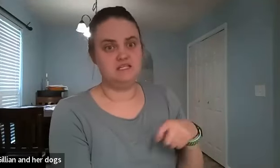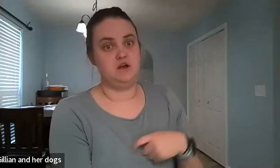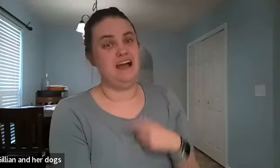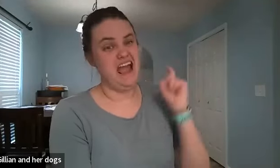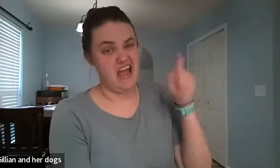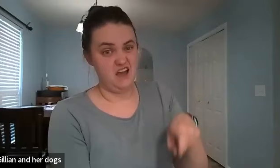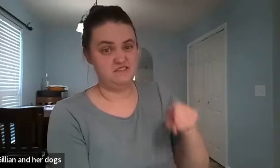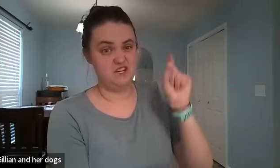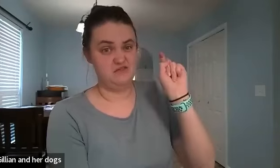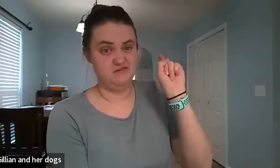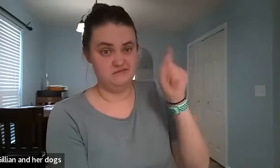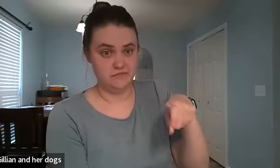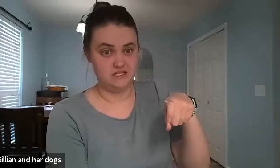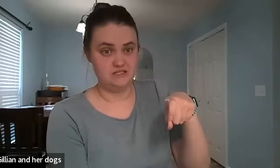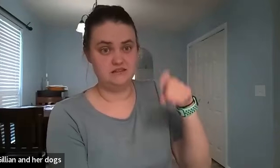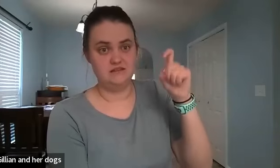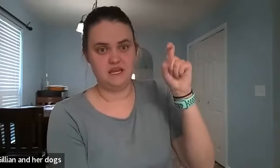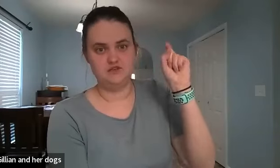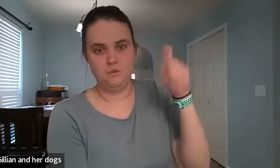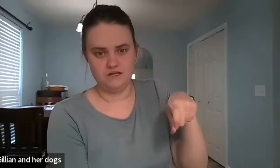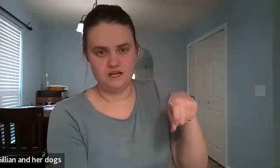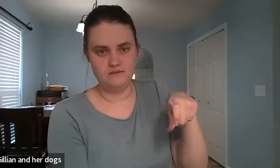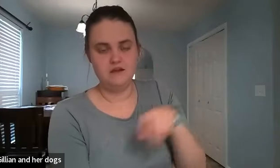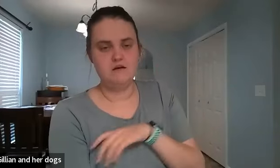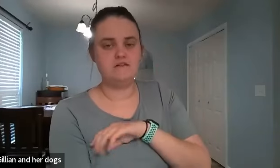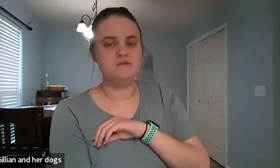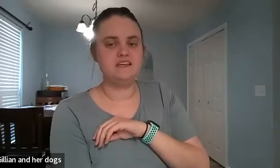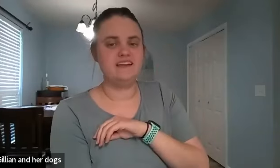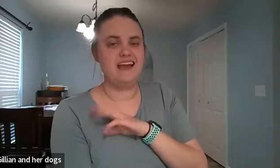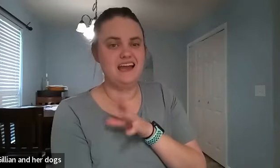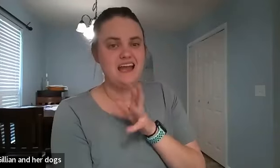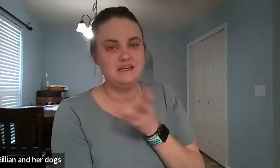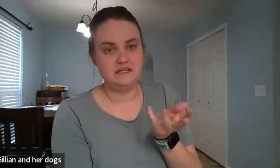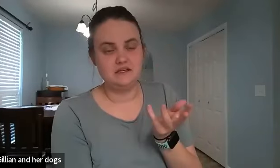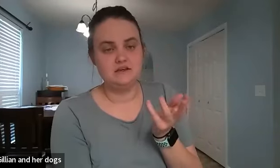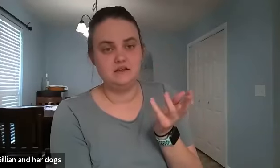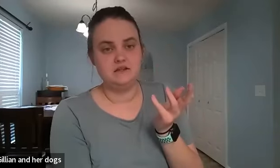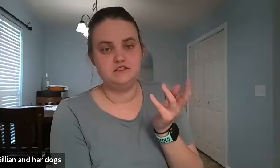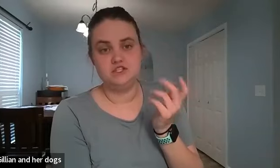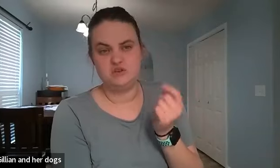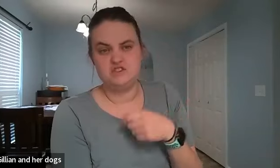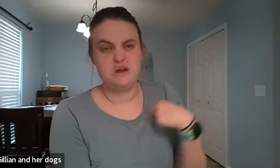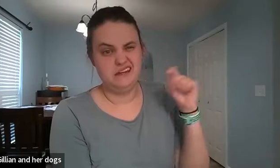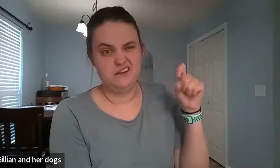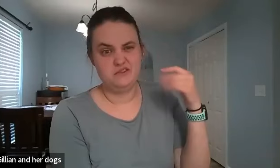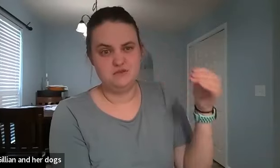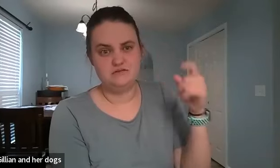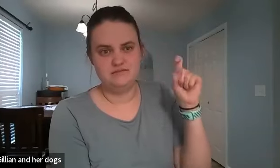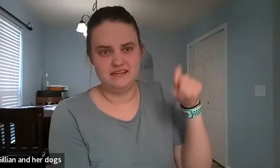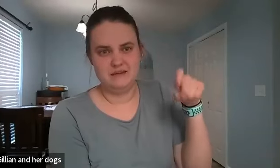go. I have to go. Must. Like I do it one time. But if I'm saying like I need to go to the store, I need to go to the store. Like I bounce